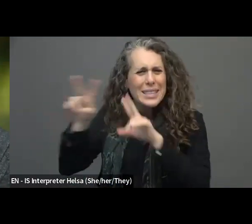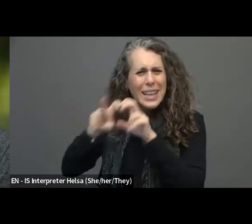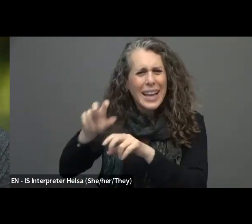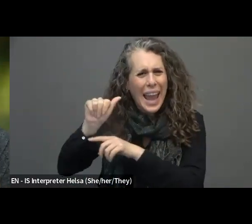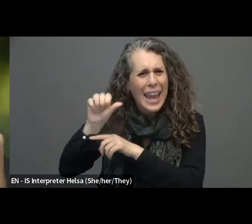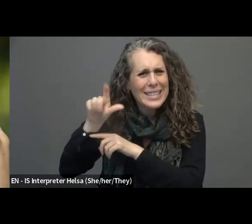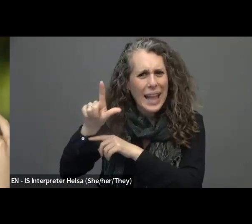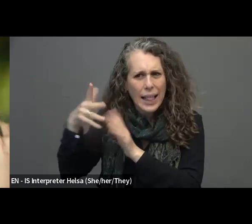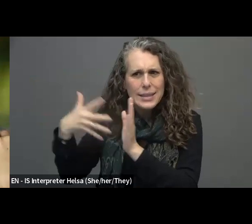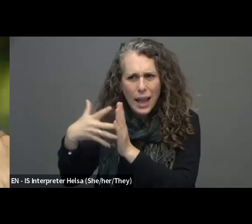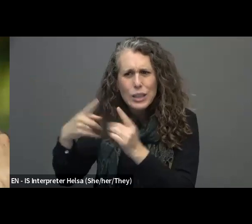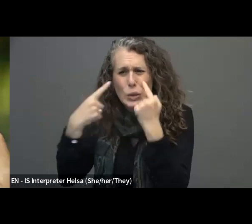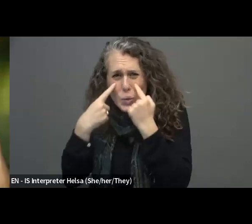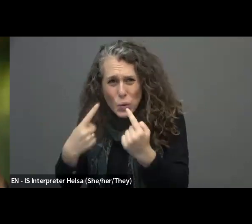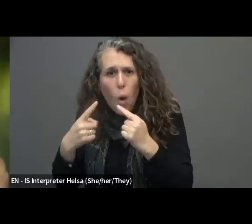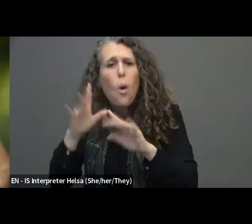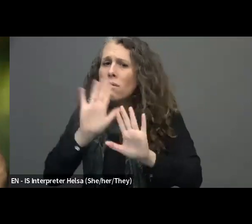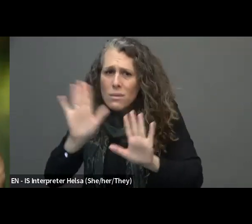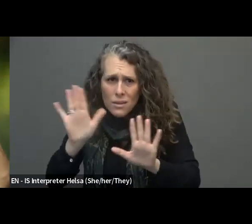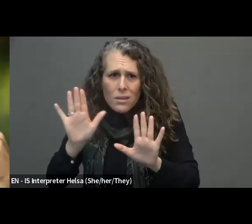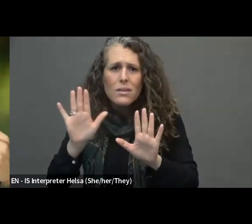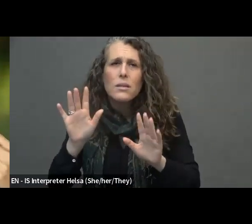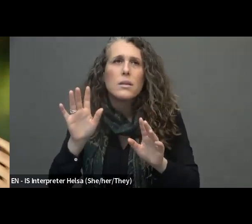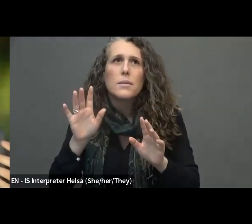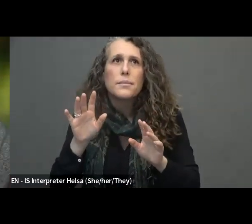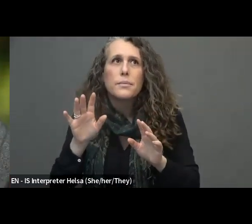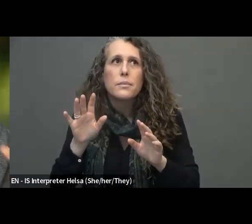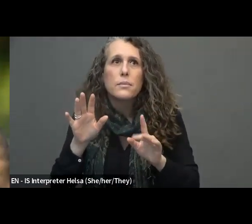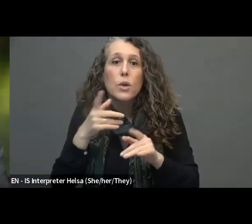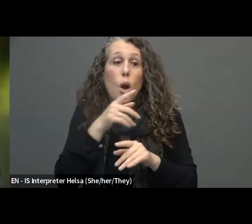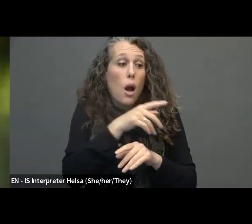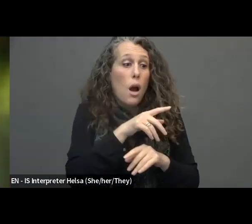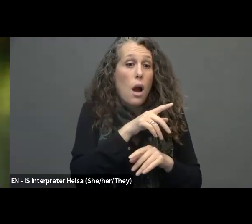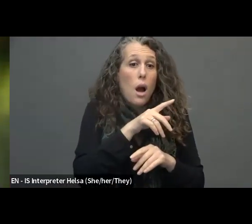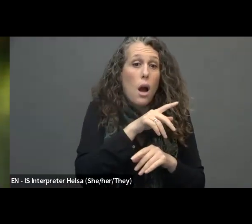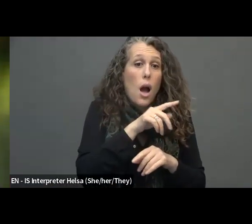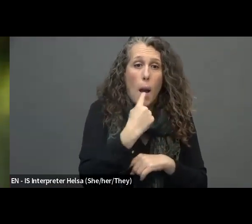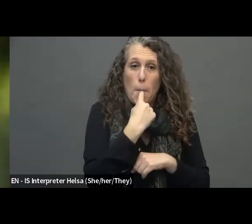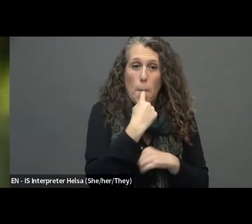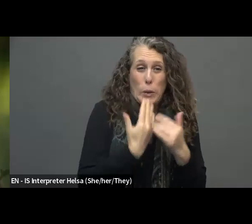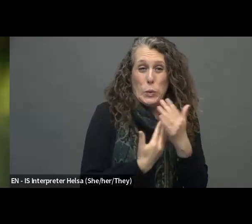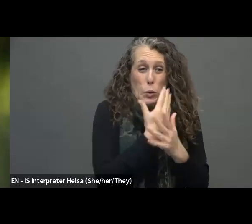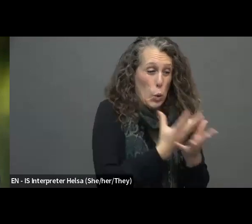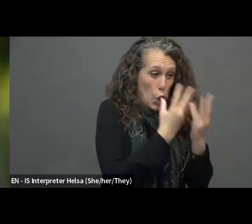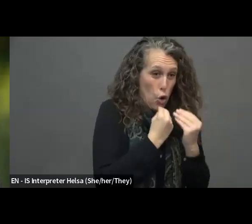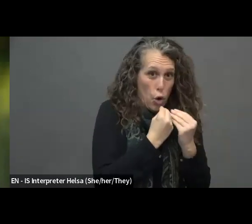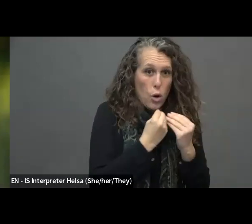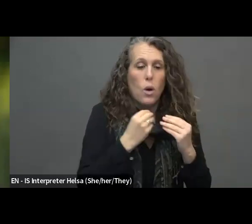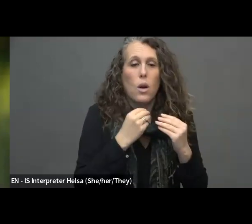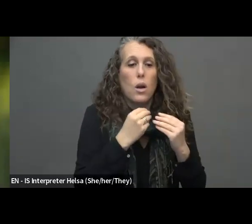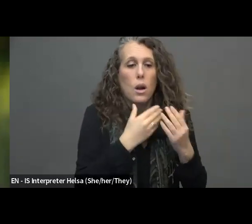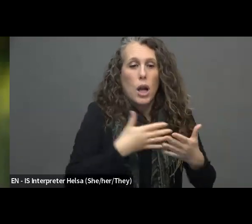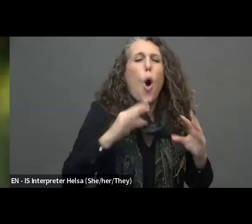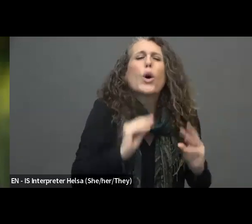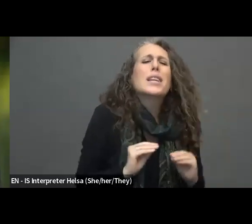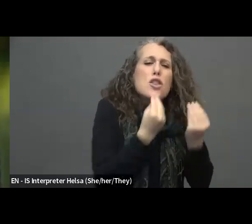are differences between early learners of a sign language and late learners. So there's evidence